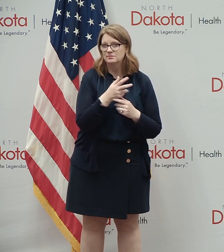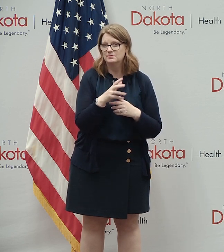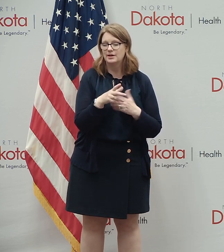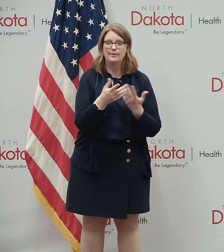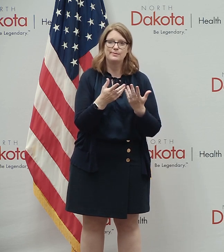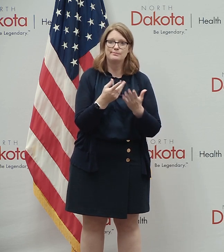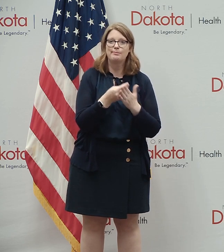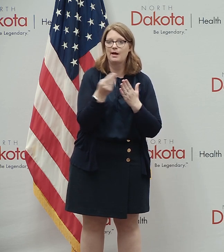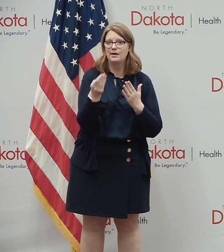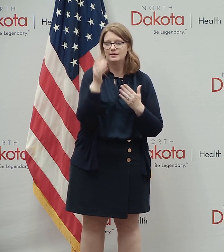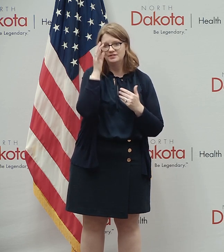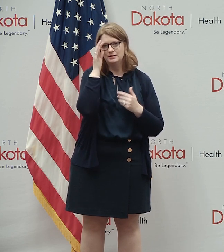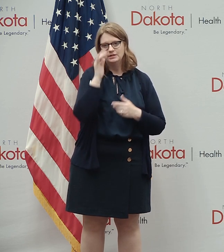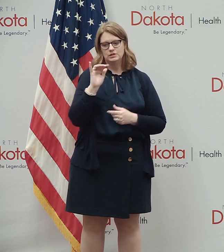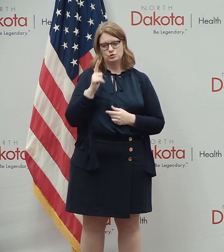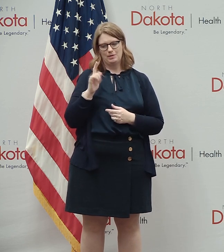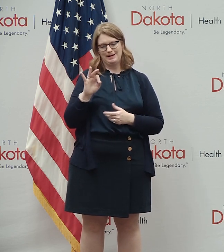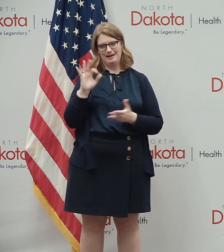have benefited